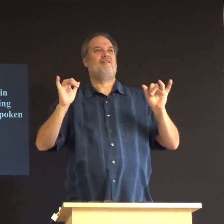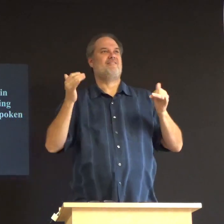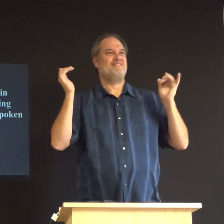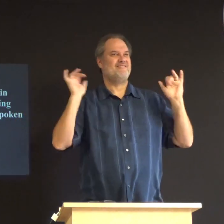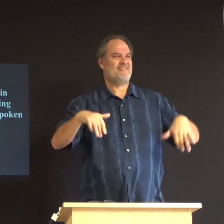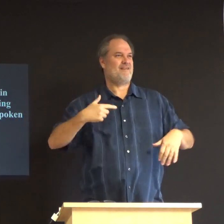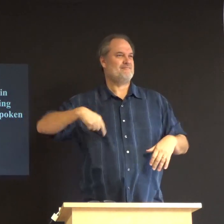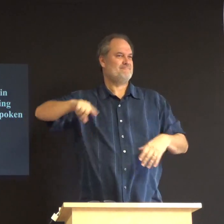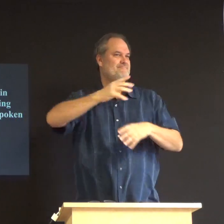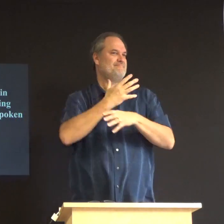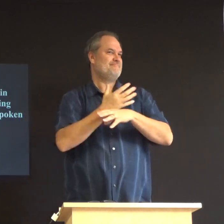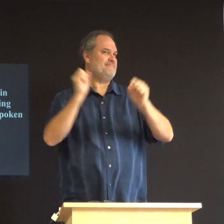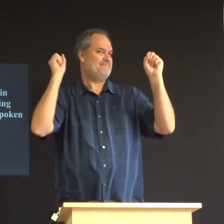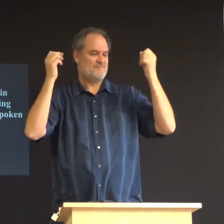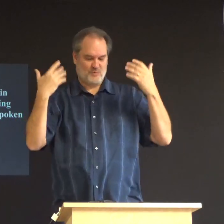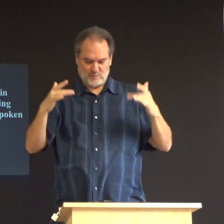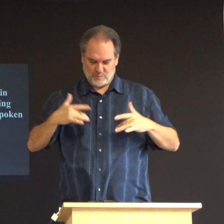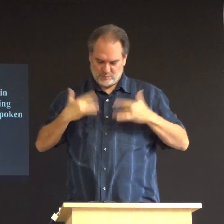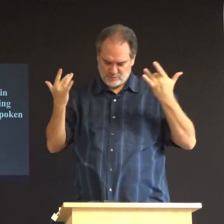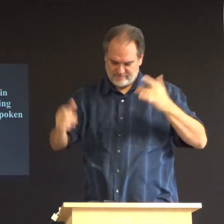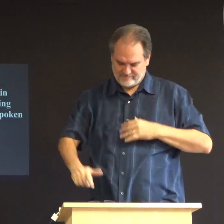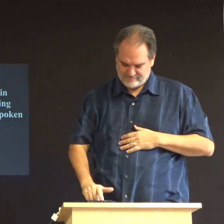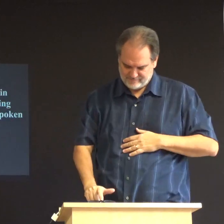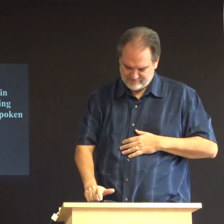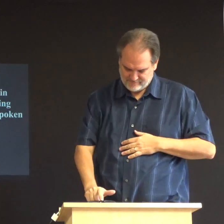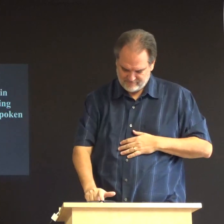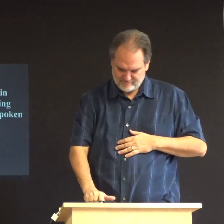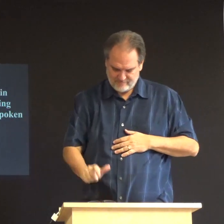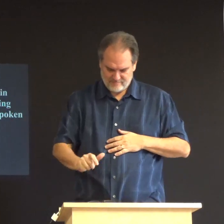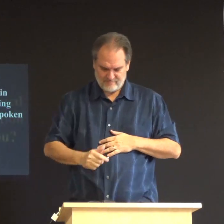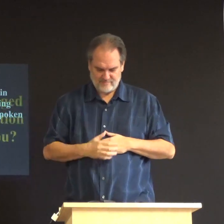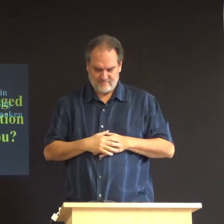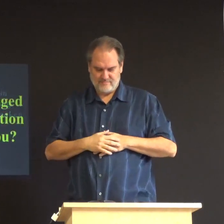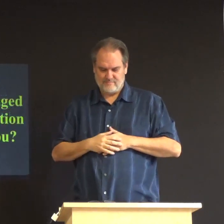And they do. And then we were able to be saved.